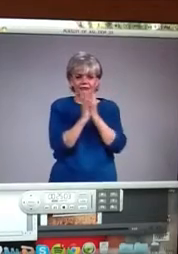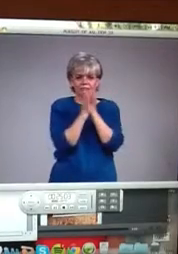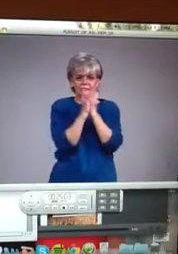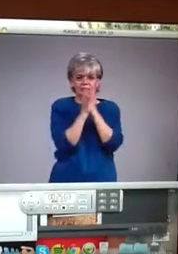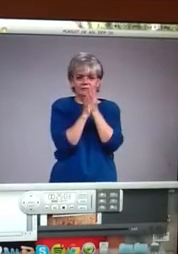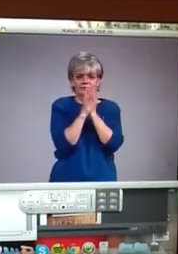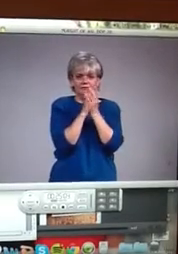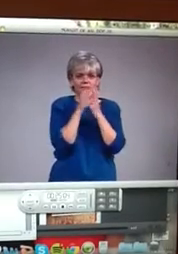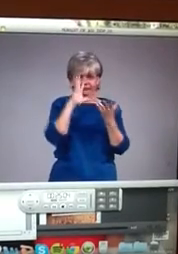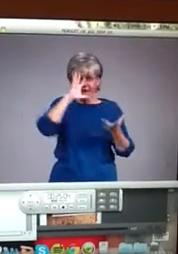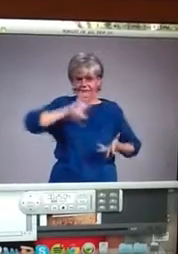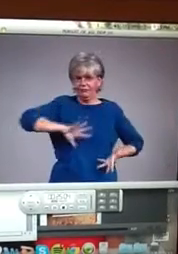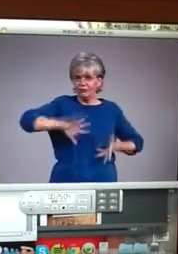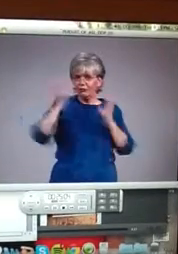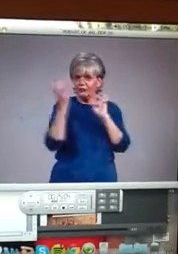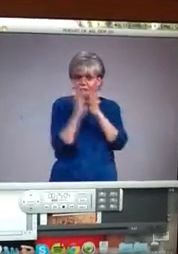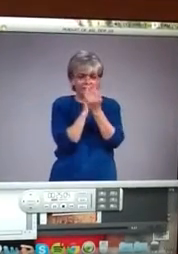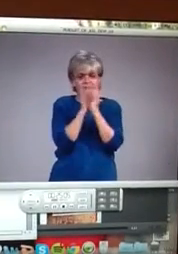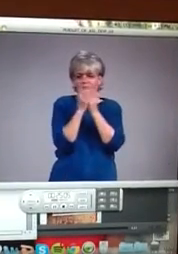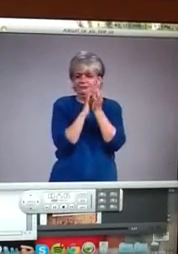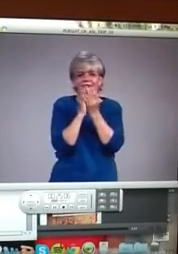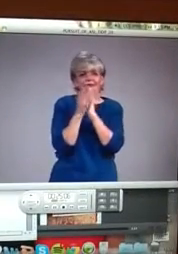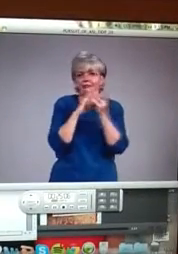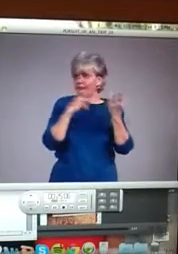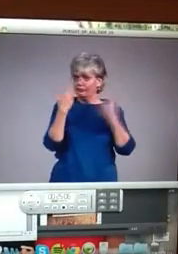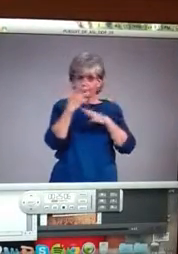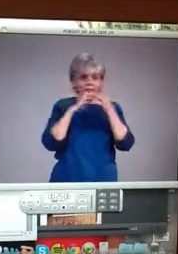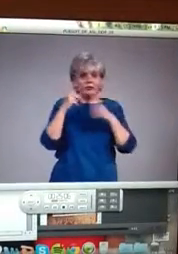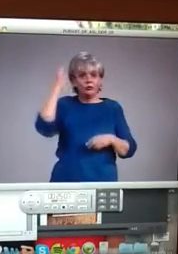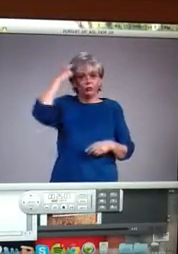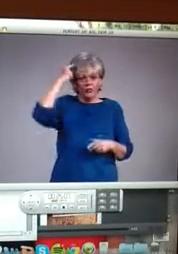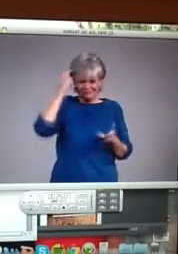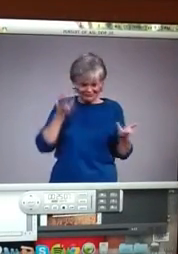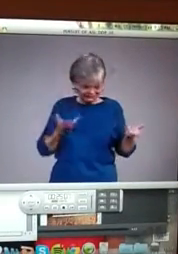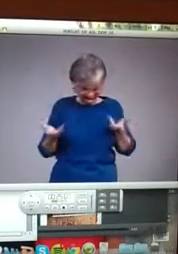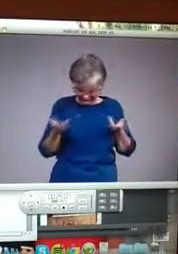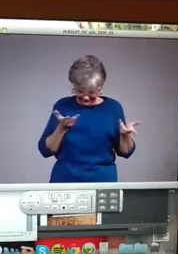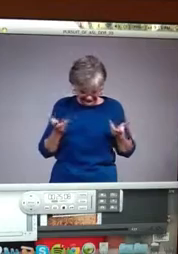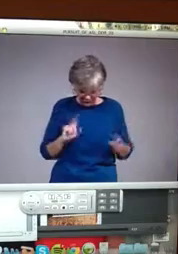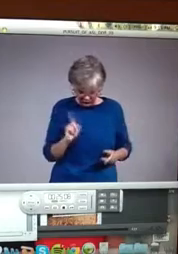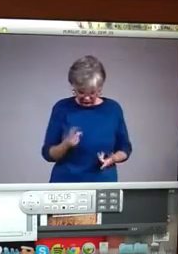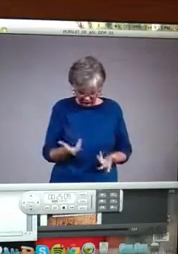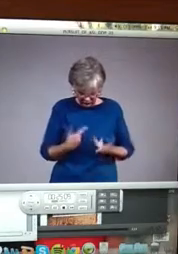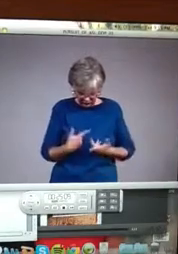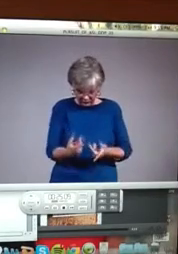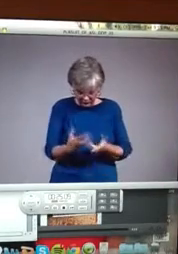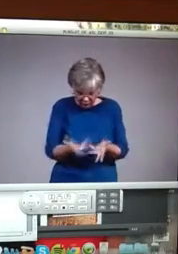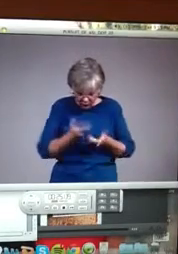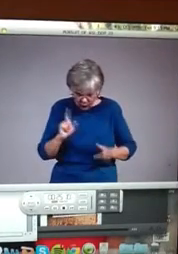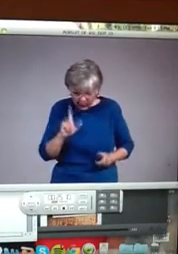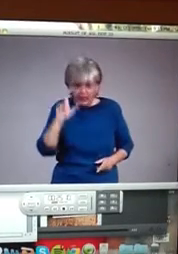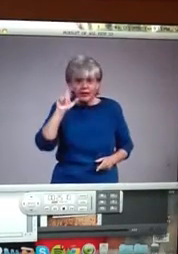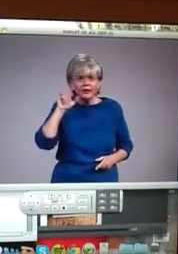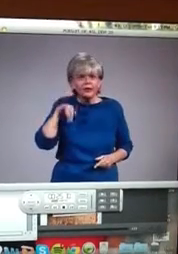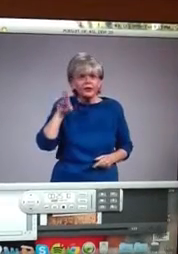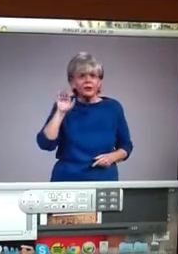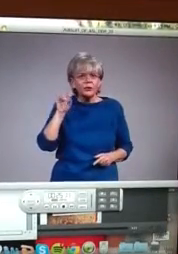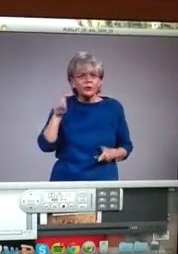super fast. And sometimes when the hairs are moving so fast and sound's coming